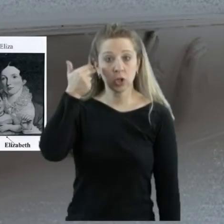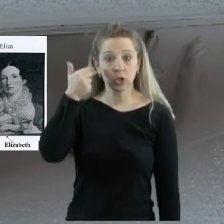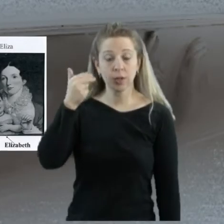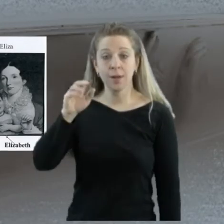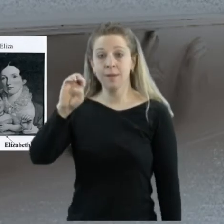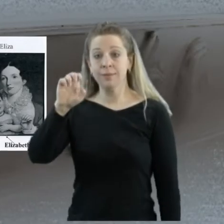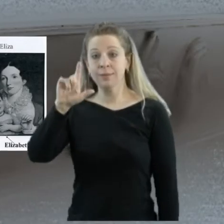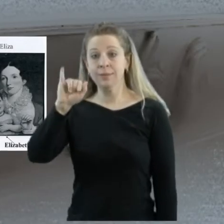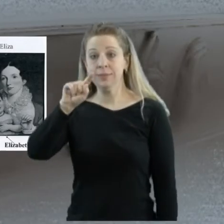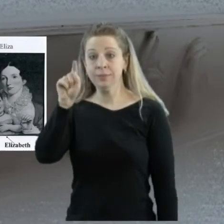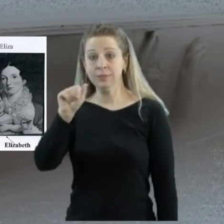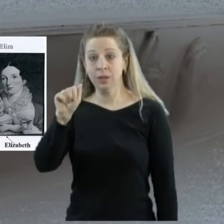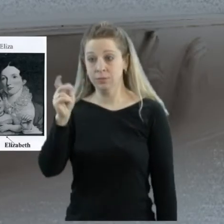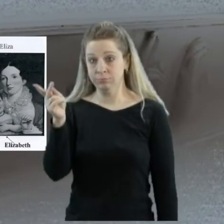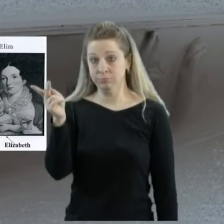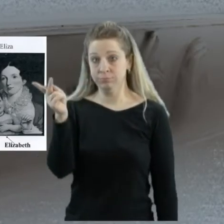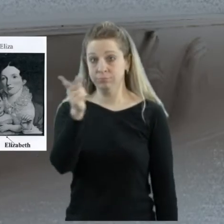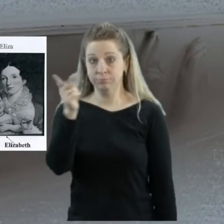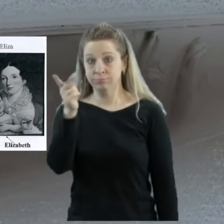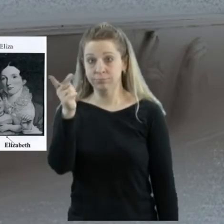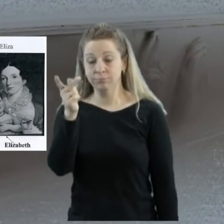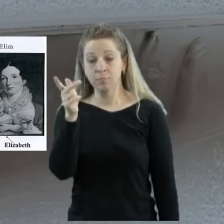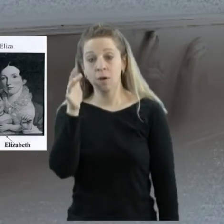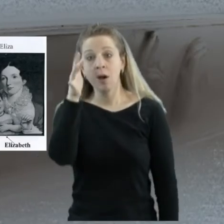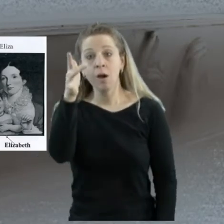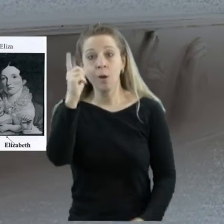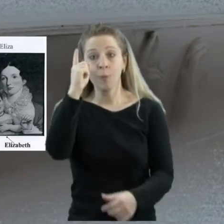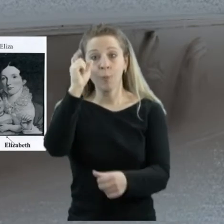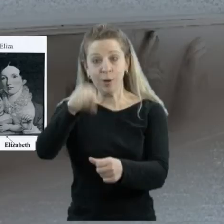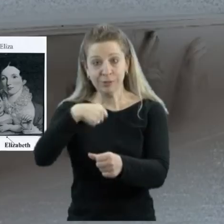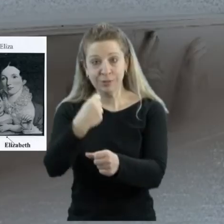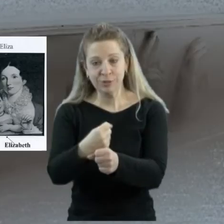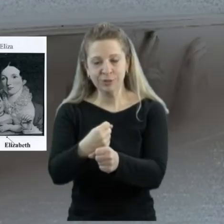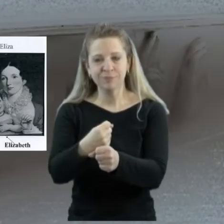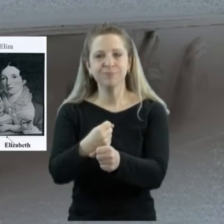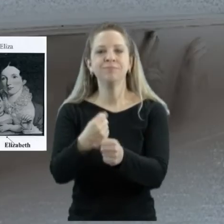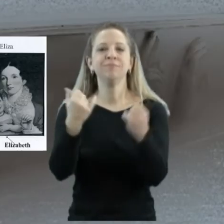One year later, Claire and Eliza became parents.